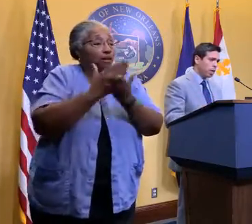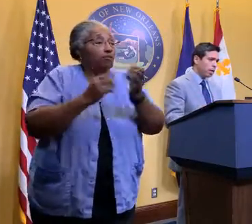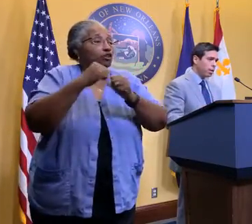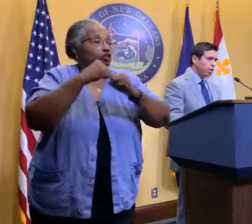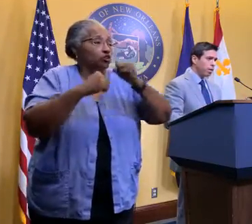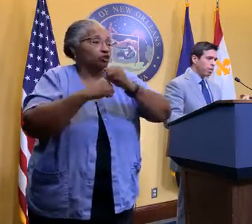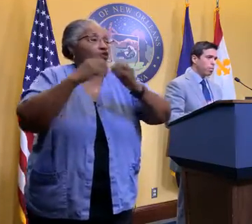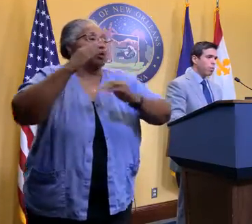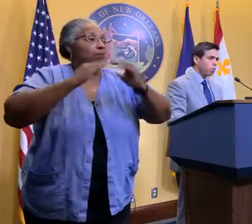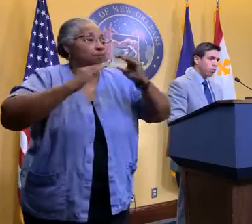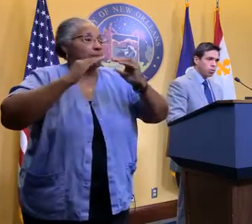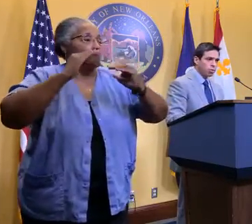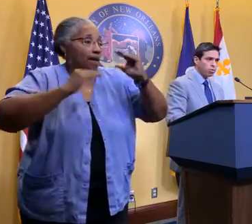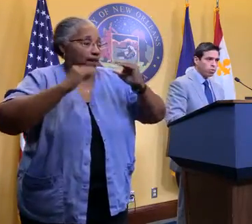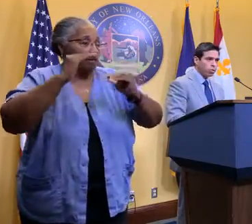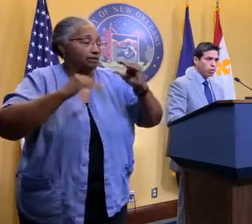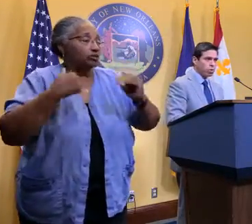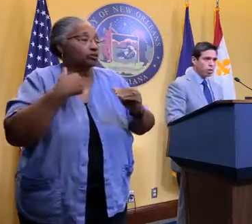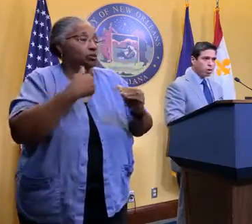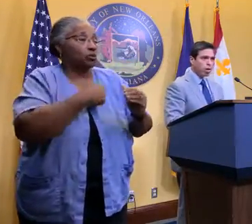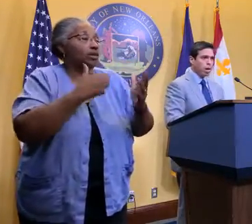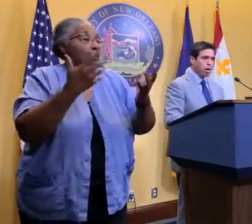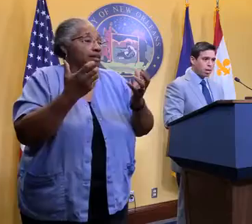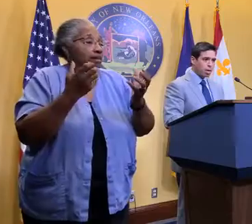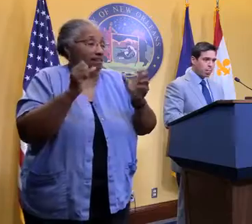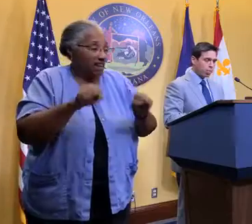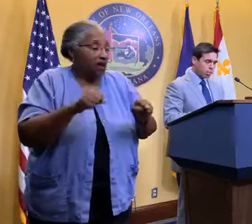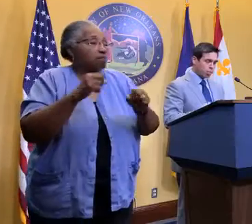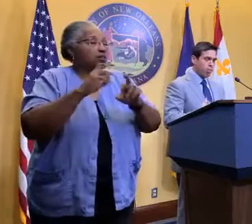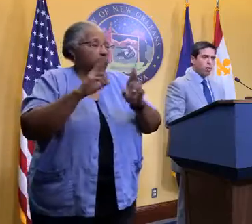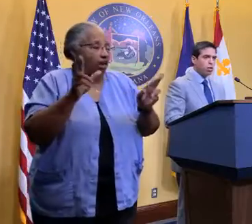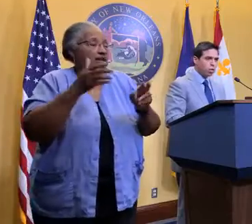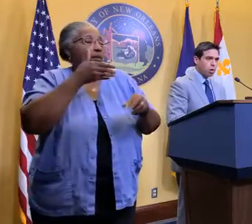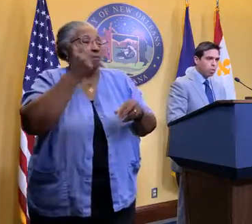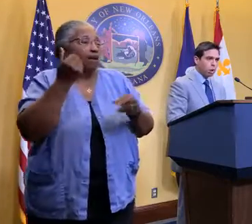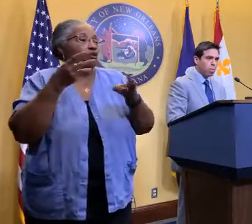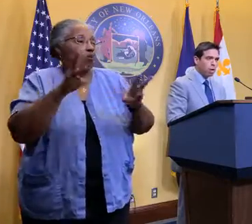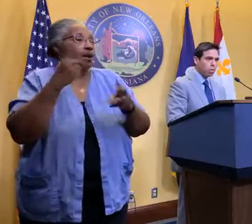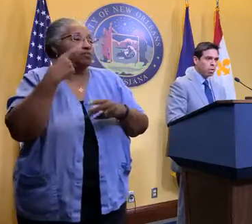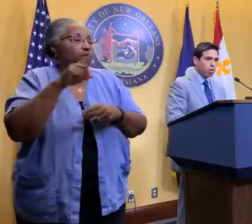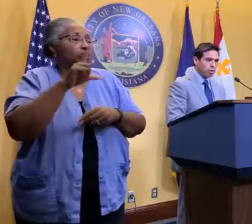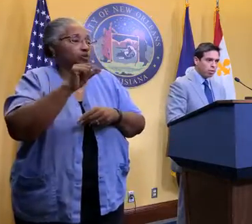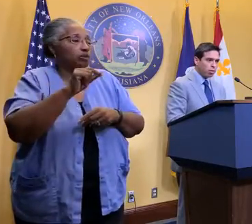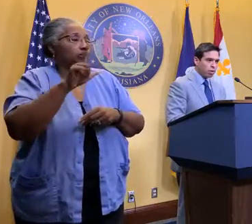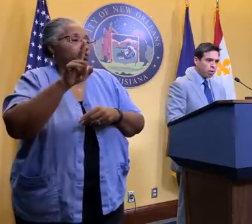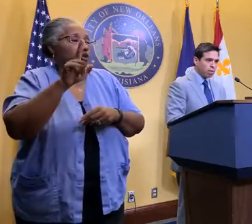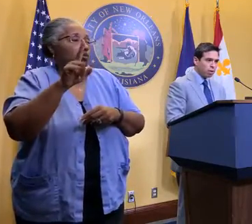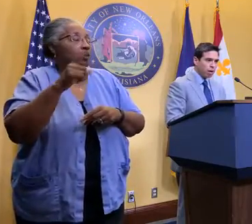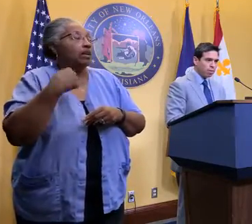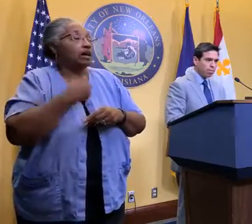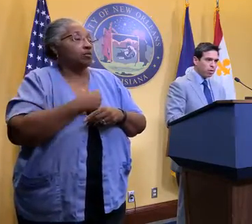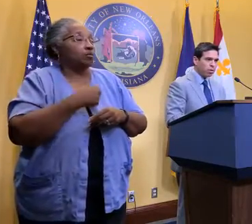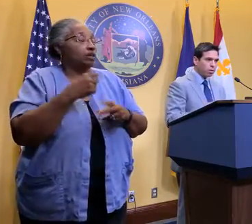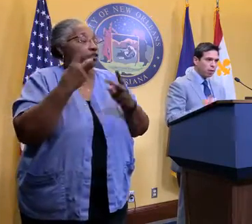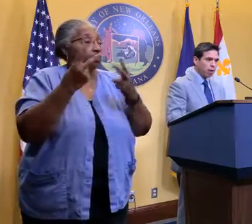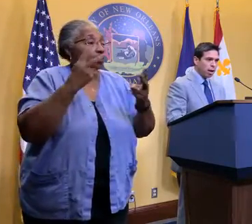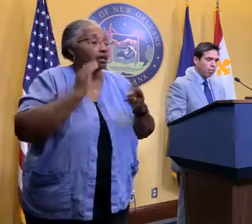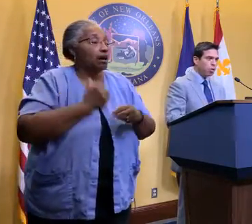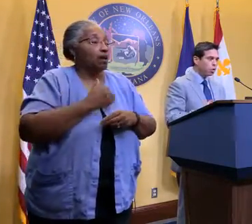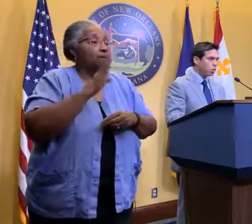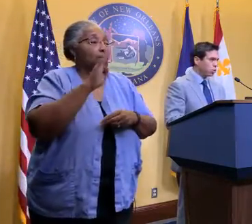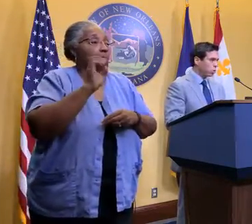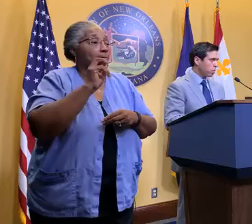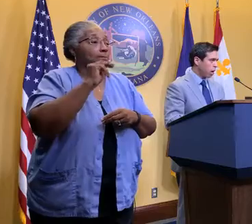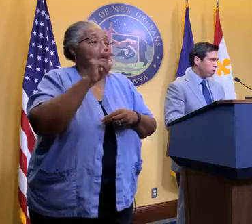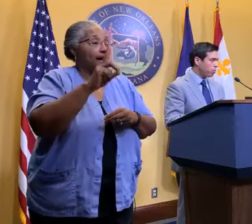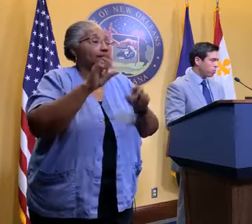we can maintain the proper position for 2021 and be able to present to our bond rating agencies that we have a fiscally